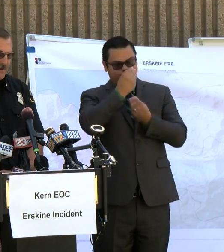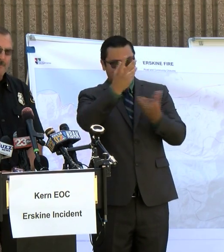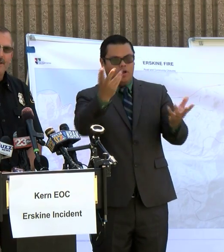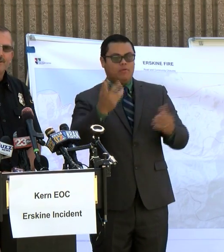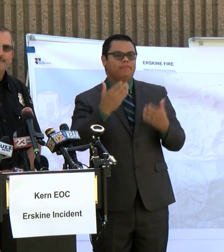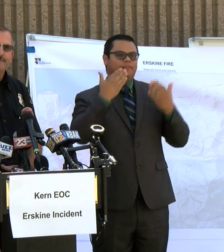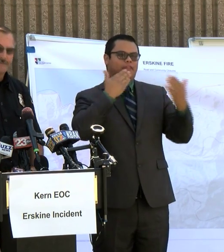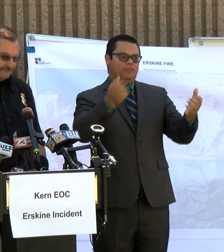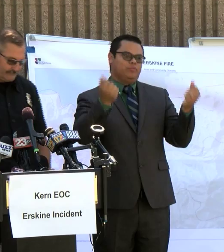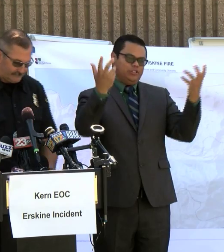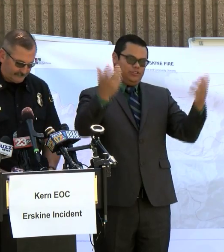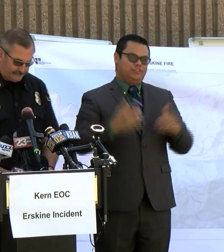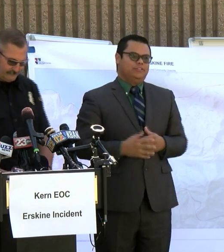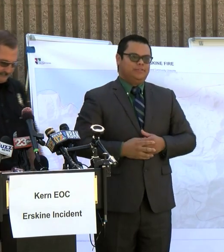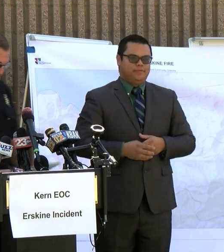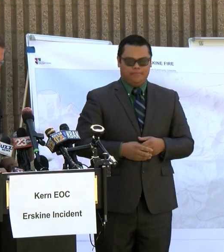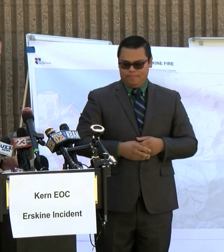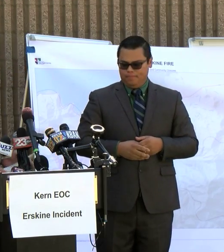Thank you very much.